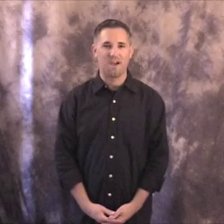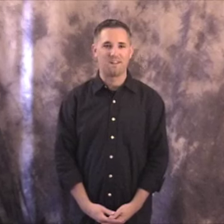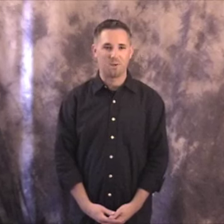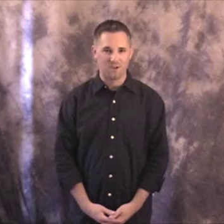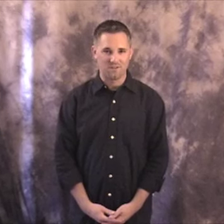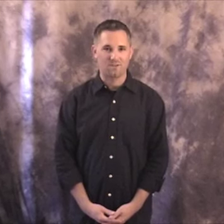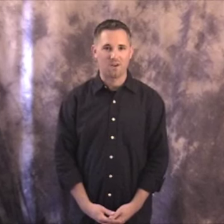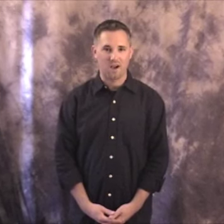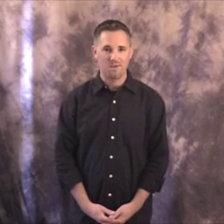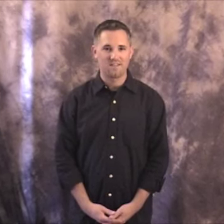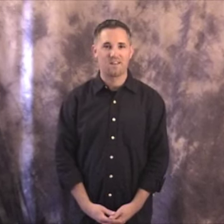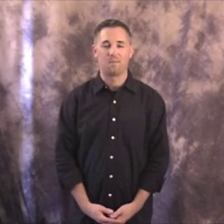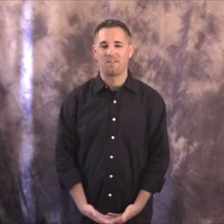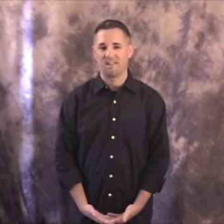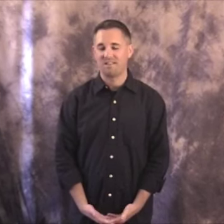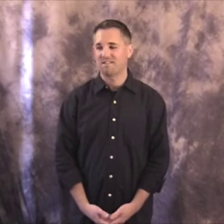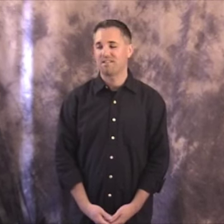any questions or comments. I'm on the list